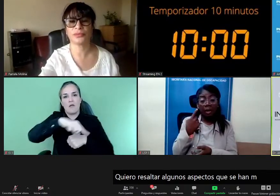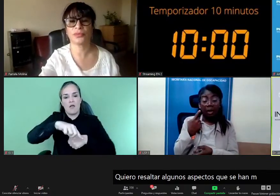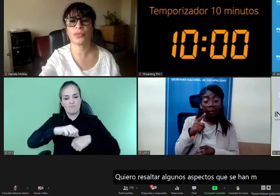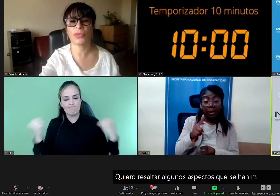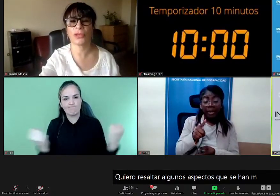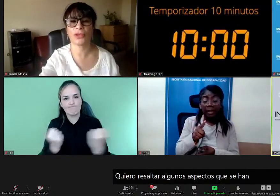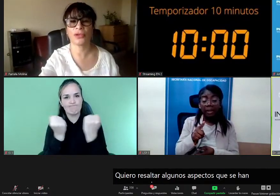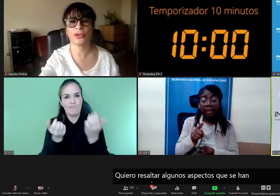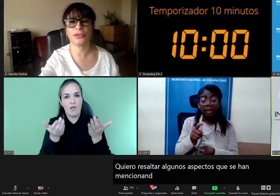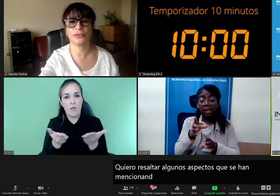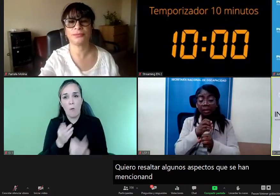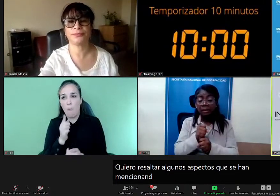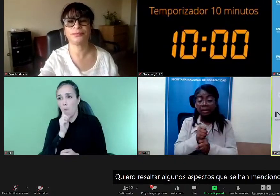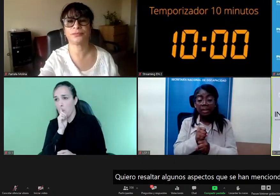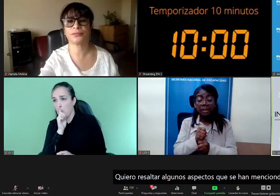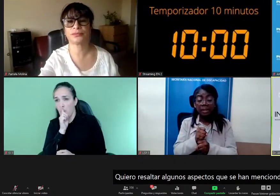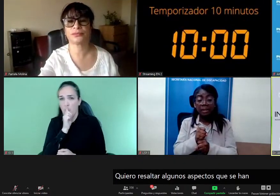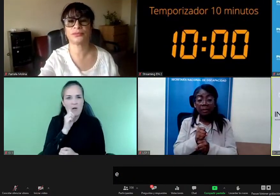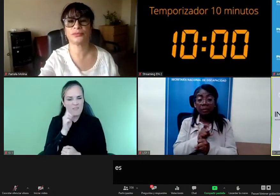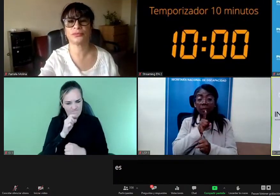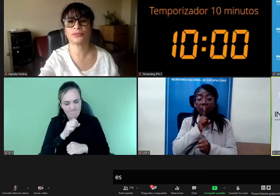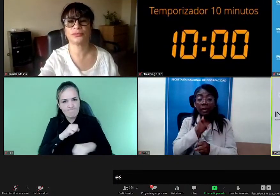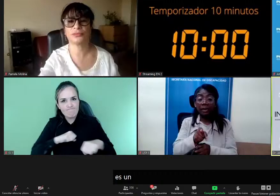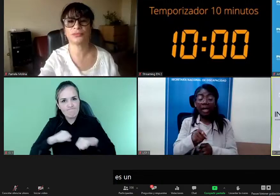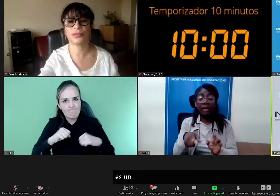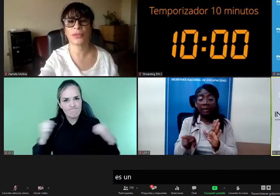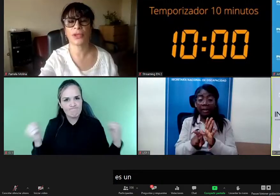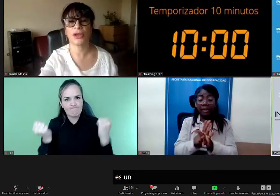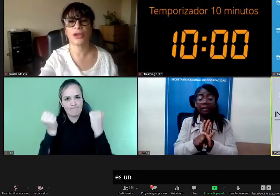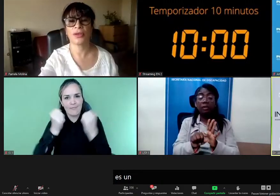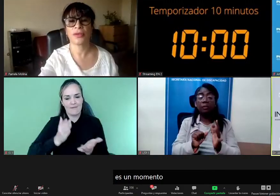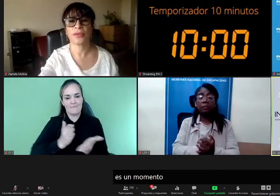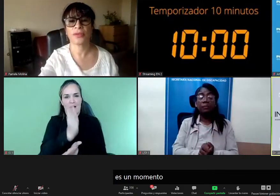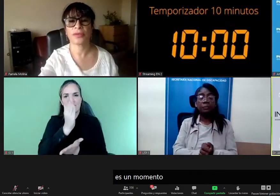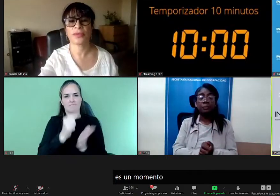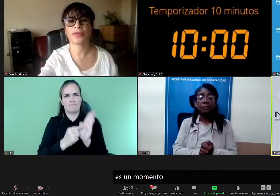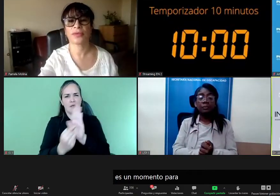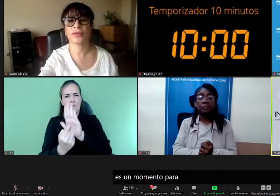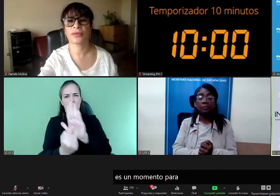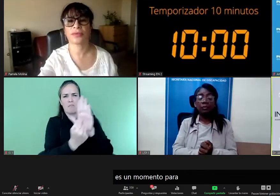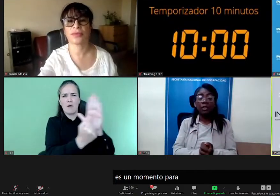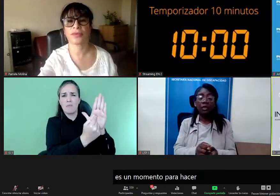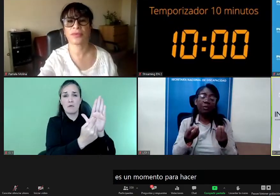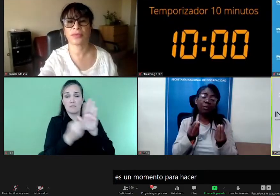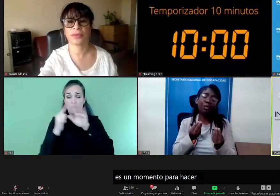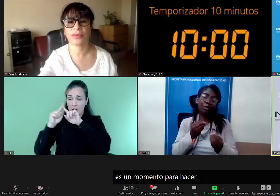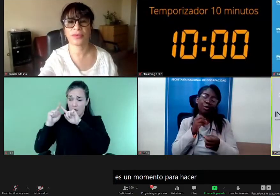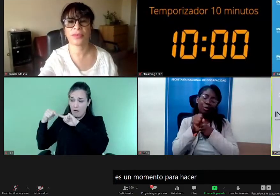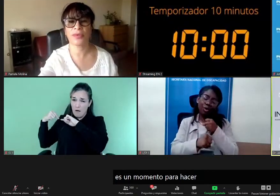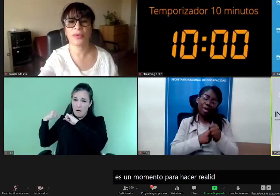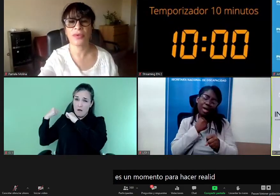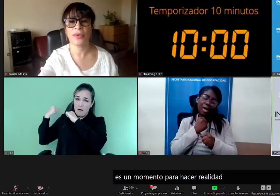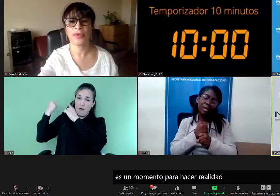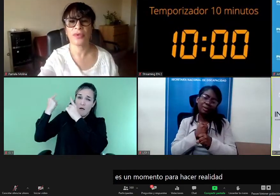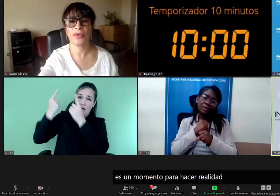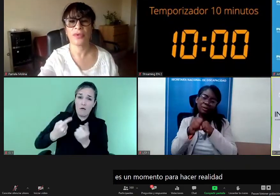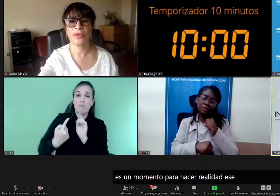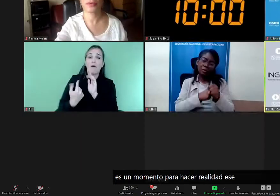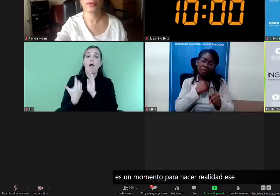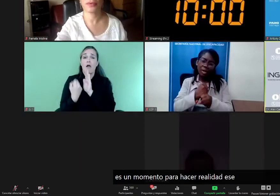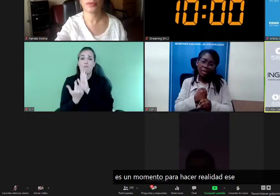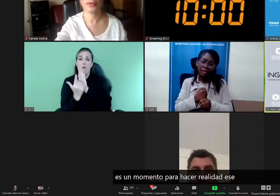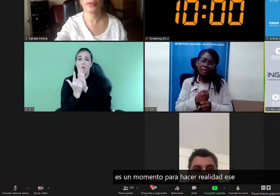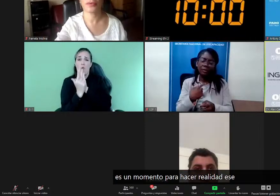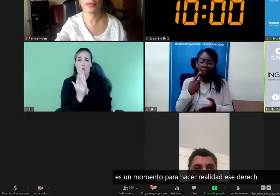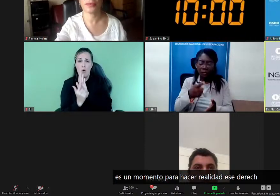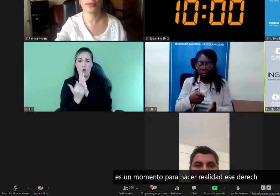we are at right now this is the moment to take action to make rights a reality they have